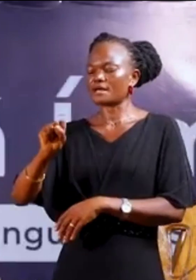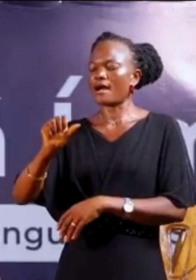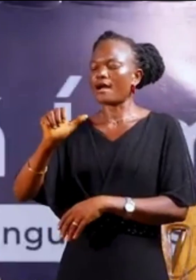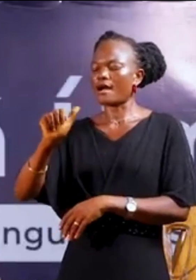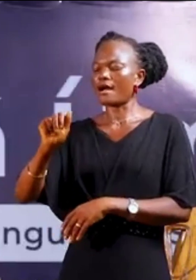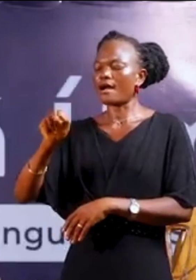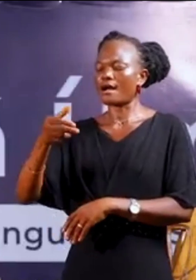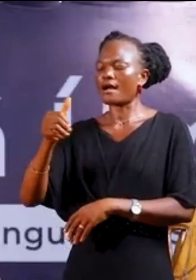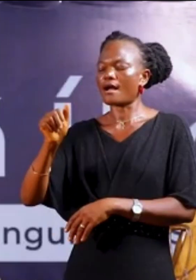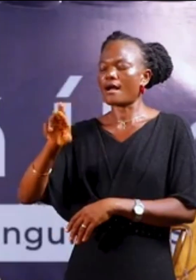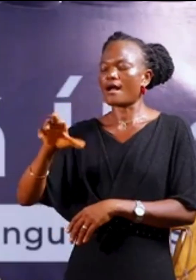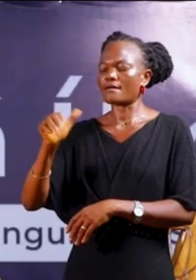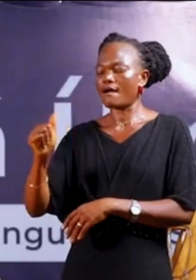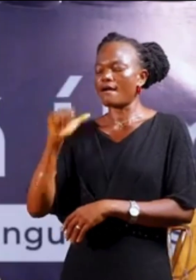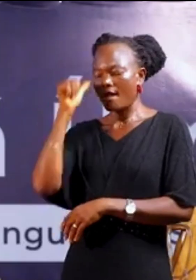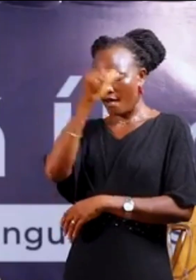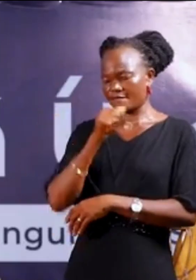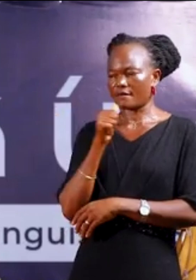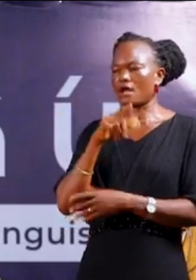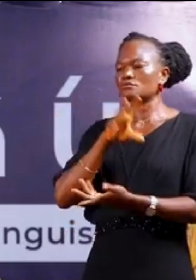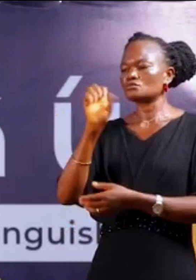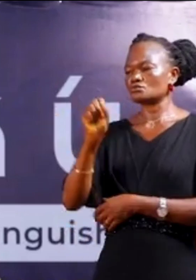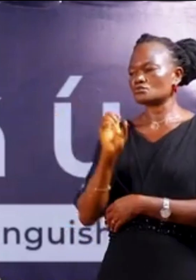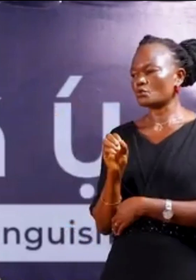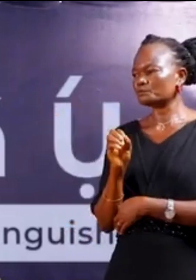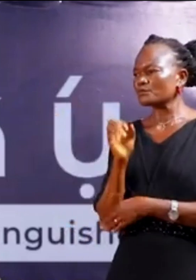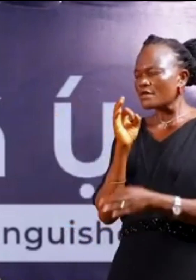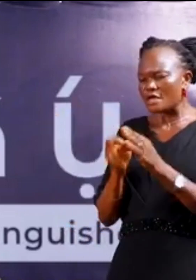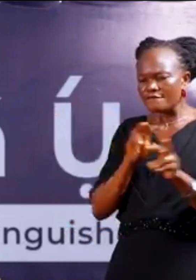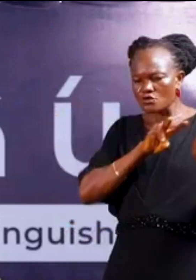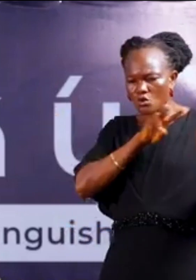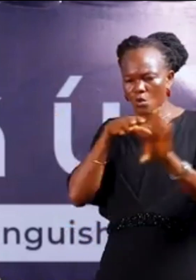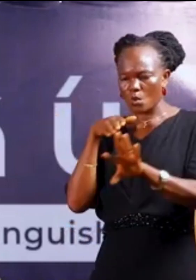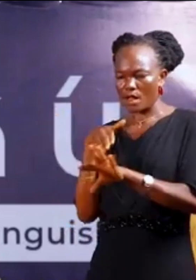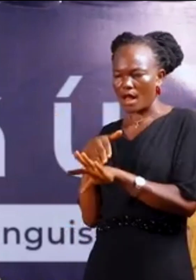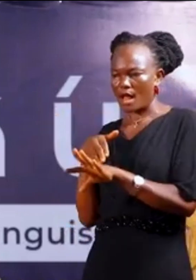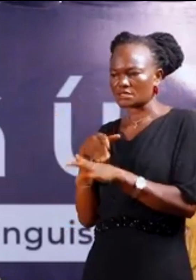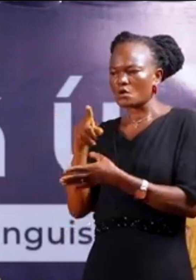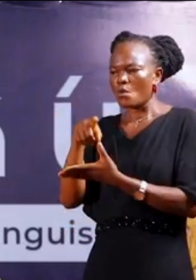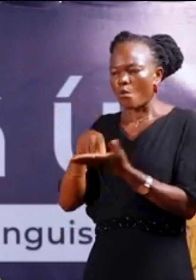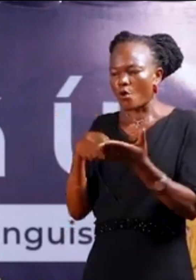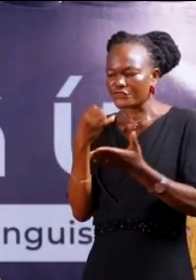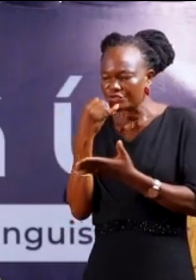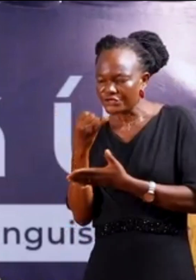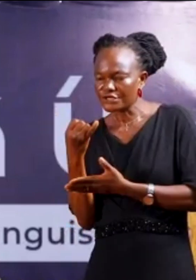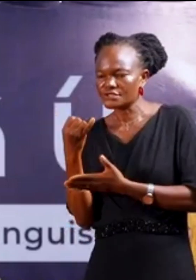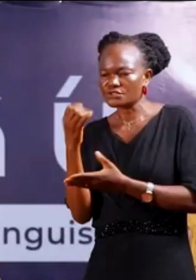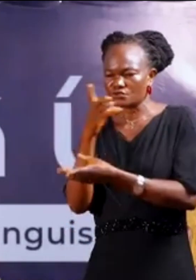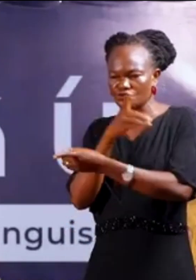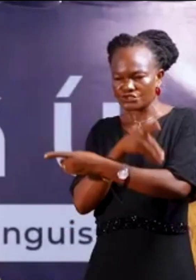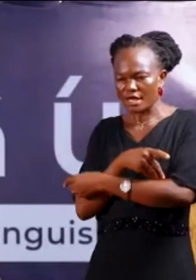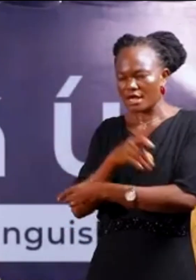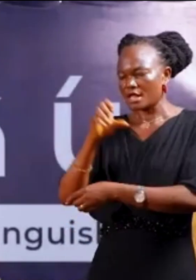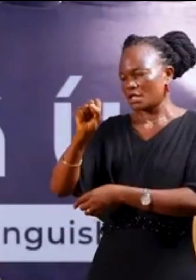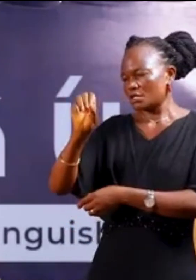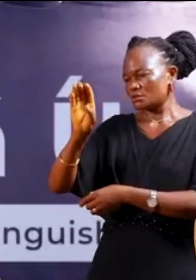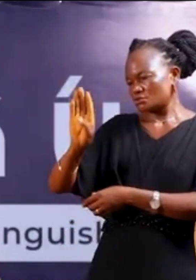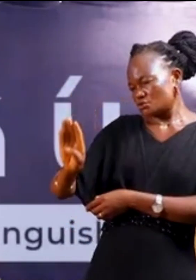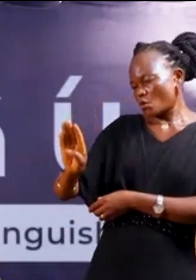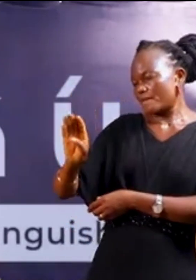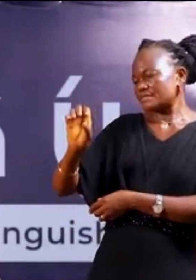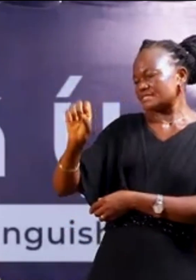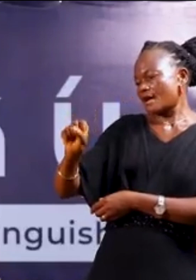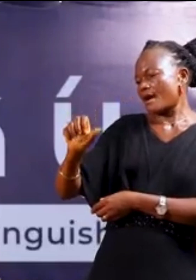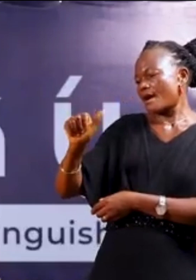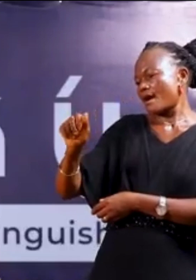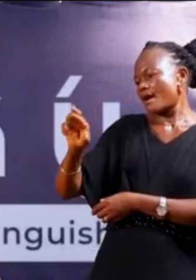Am I making sense? So, if you look at what is today sub-Saharan Africa from here to South